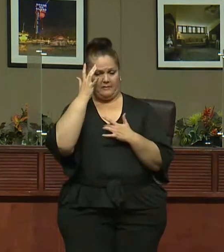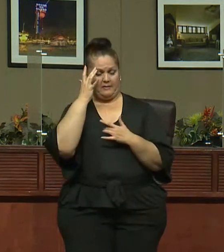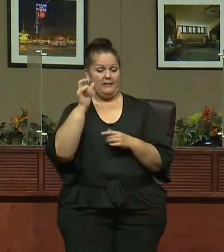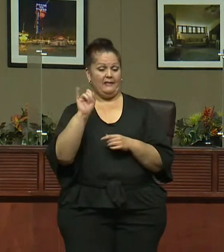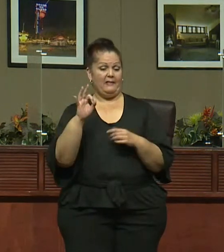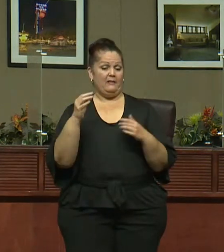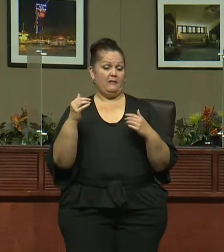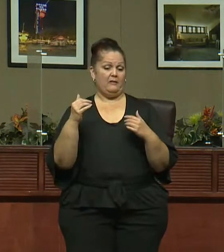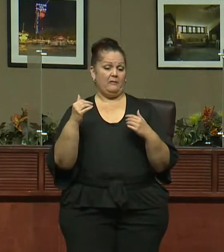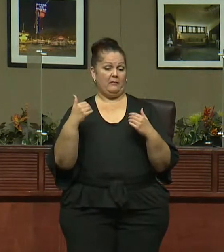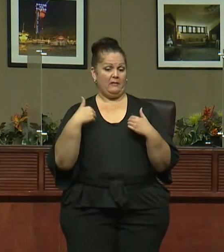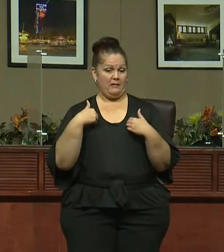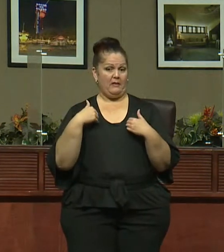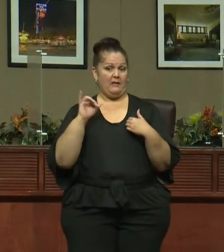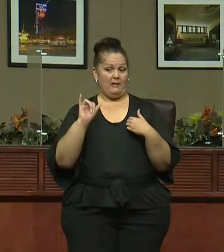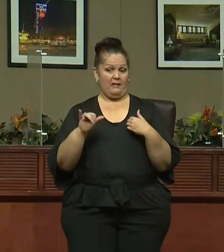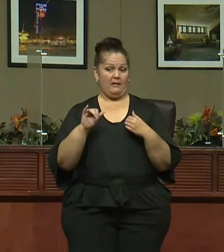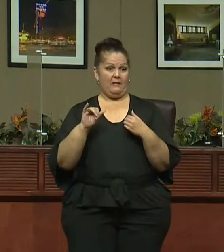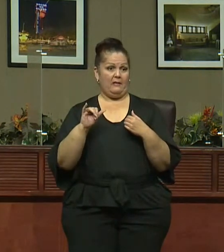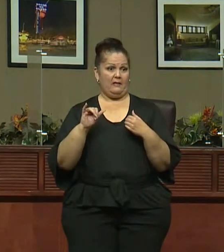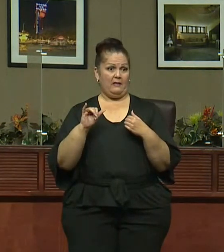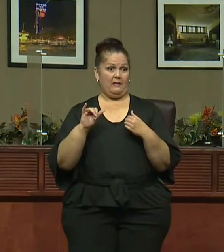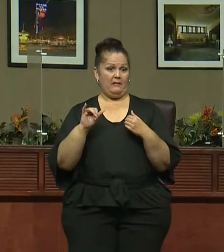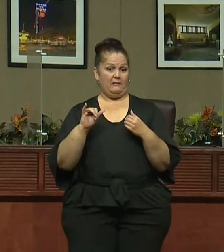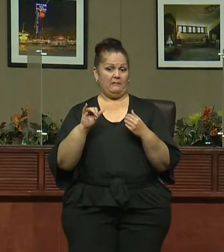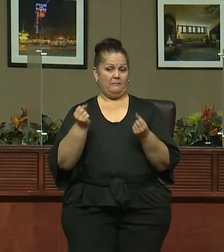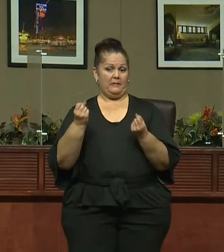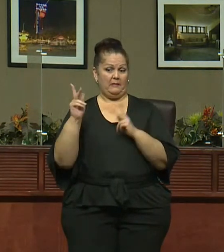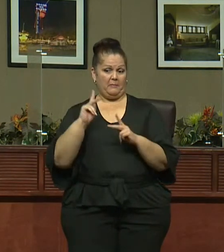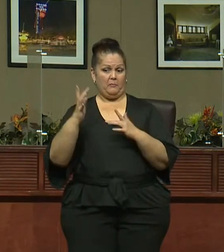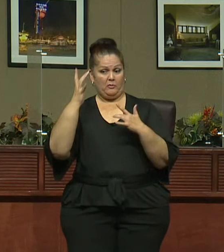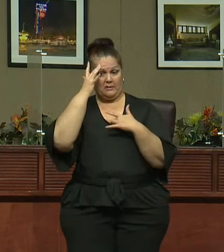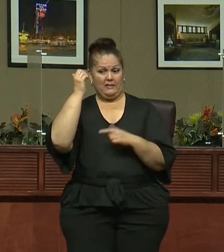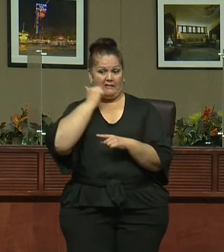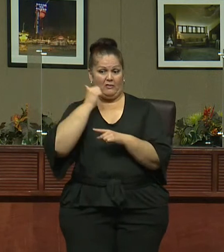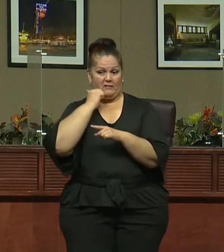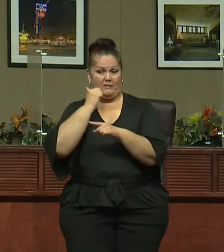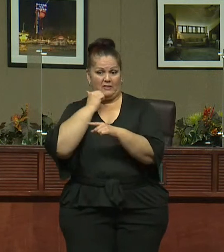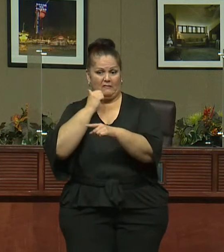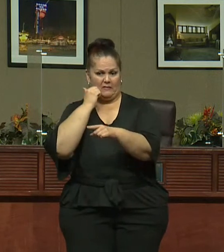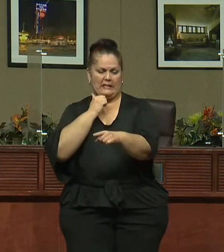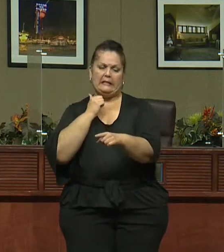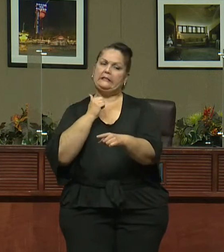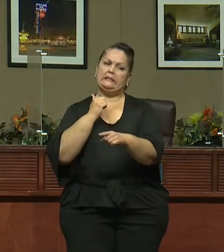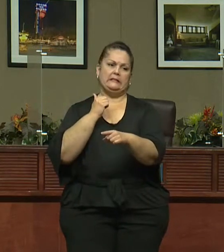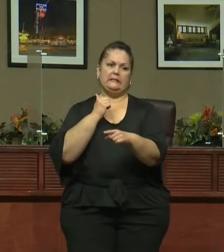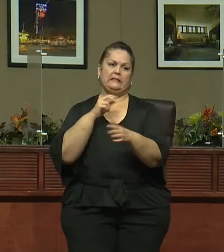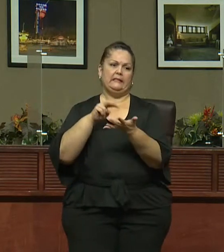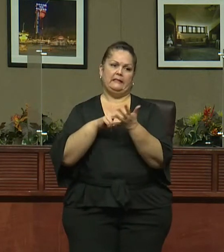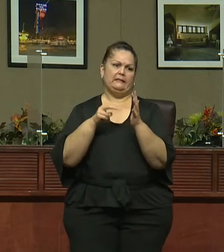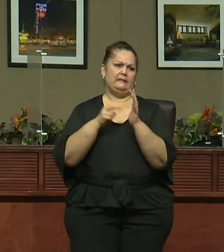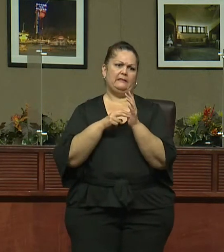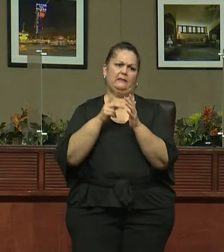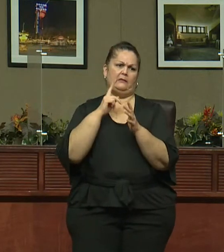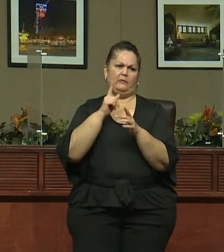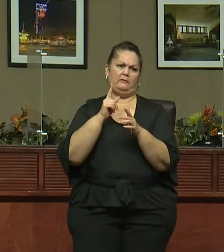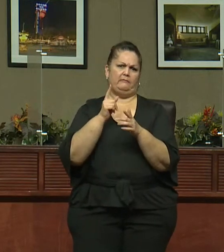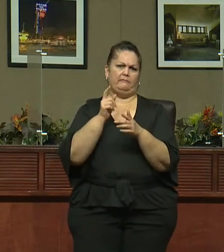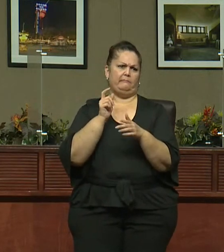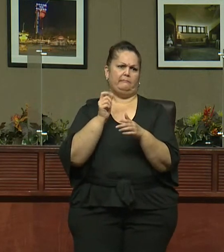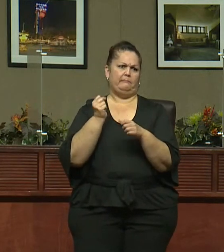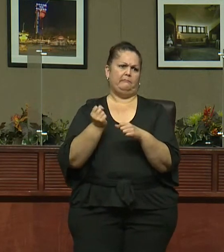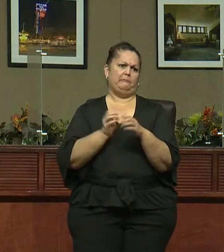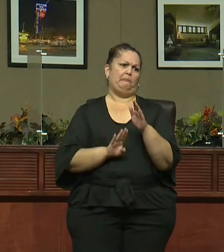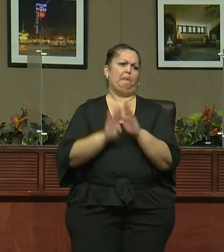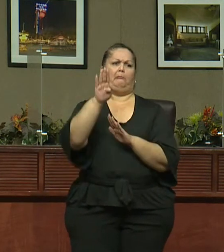have those numbers every day for the coming week, then we will surpass last week in 3 days,